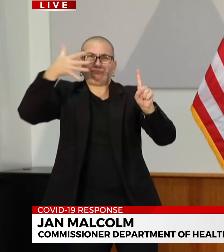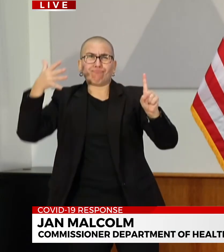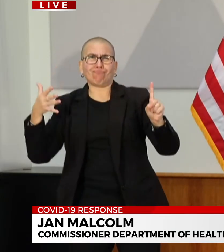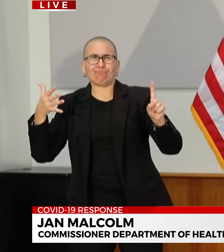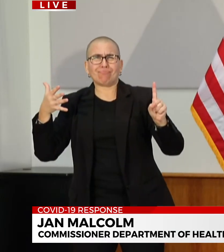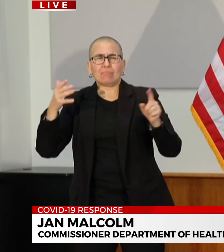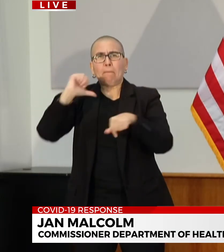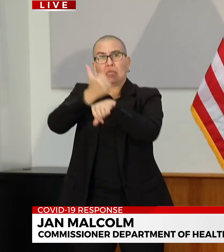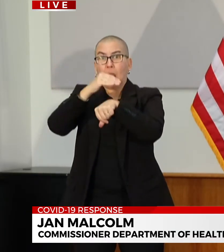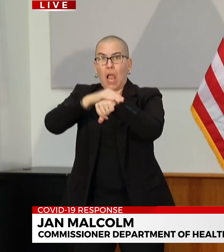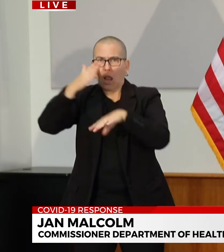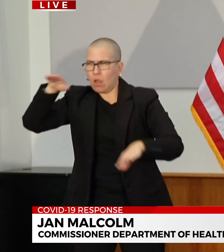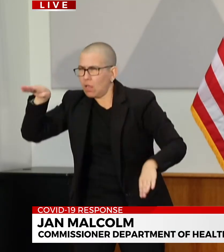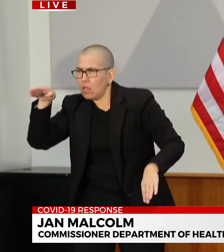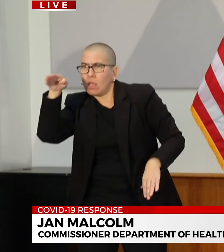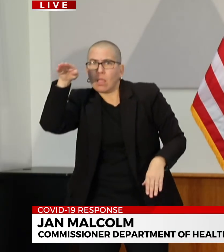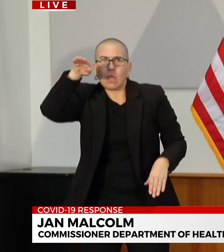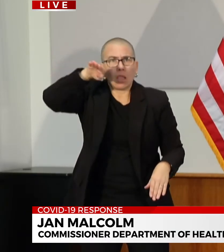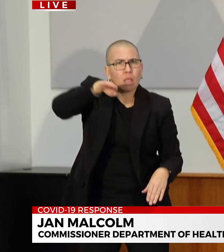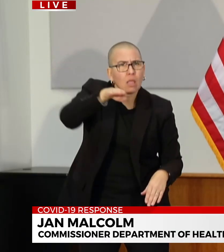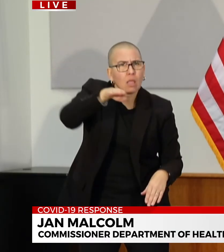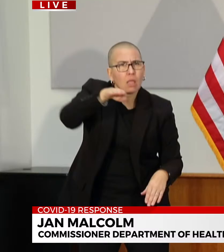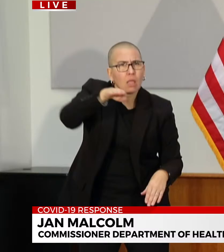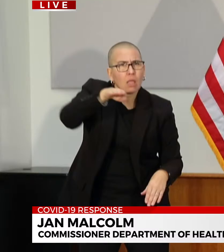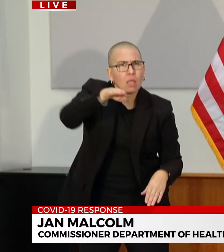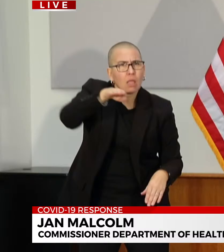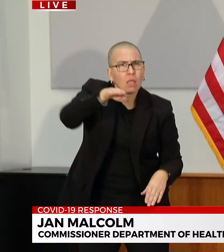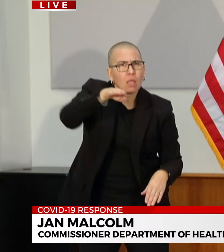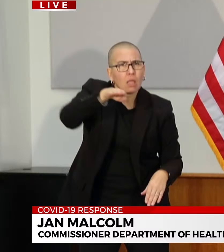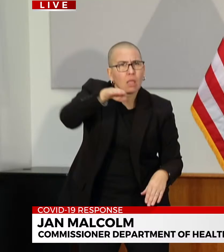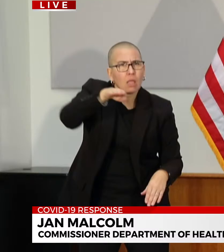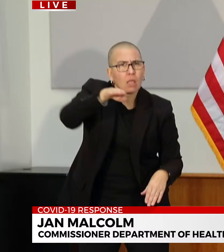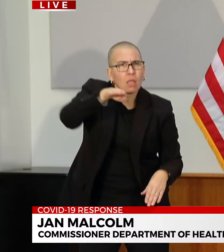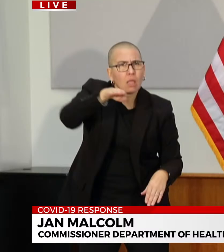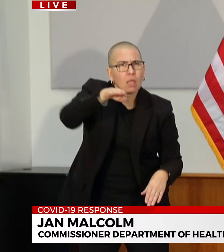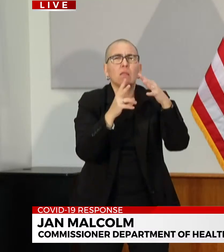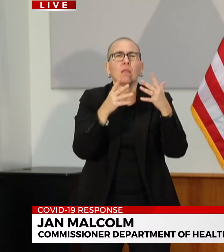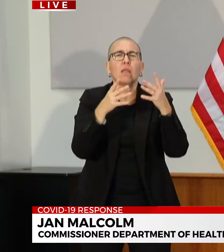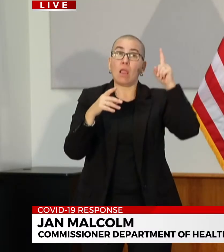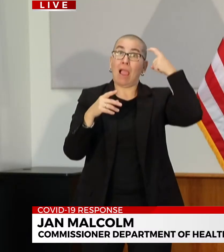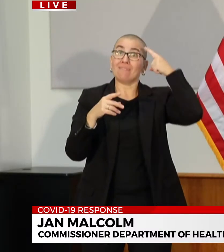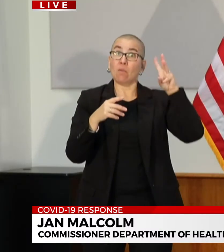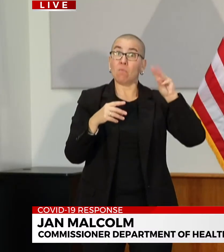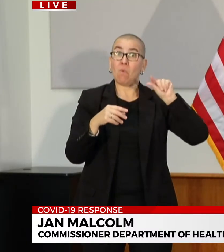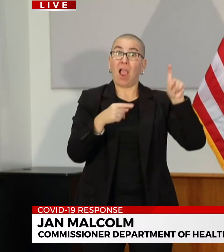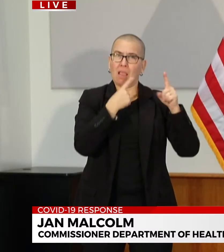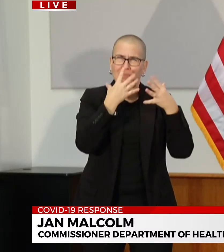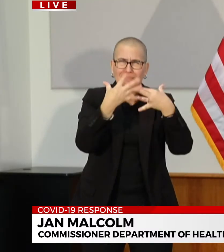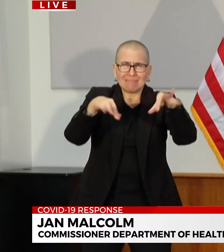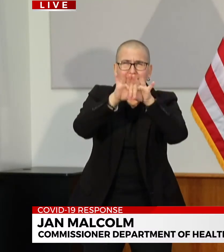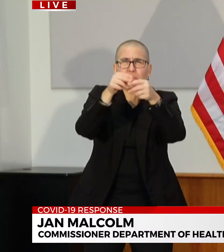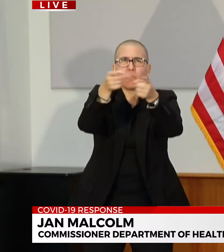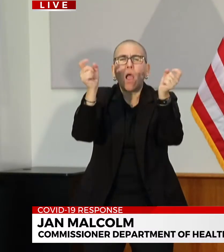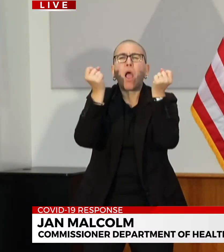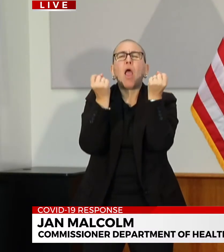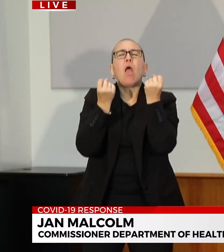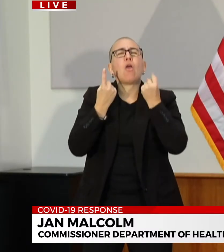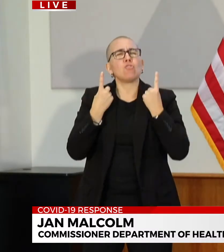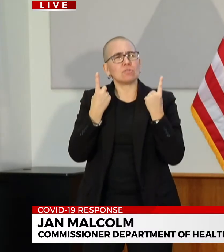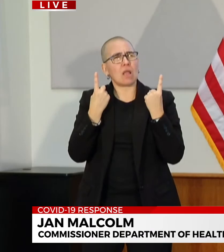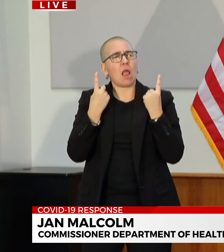that's, as the Governor said, extremely important to understand where we are in the whole scope of the pandemic.